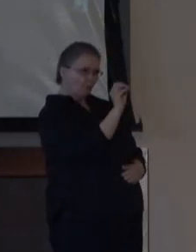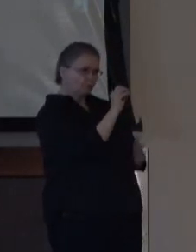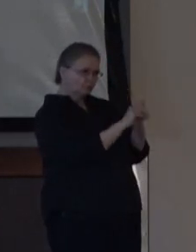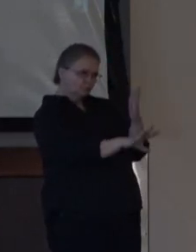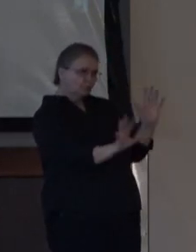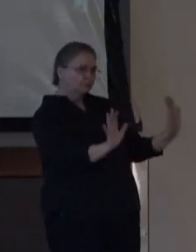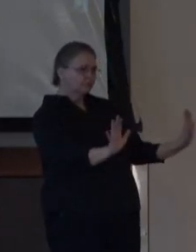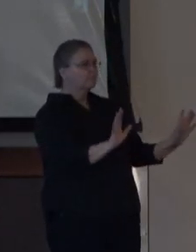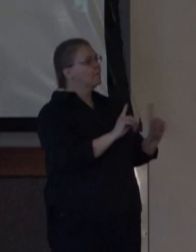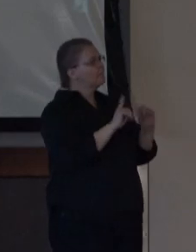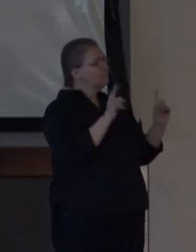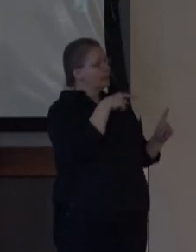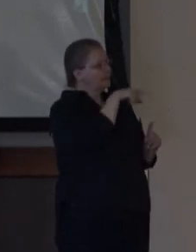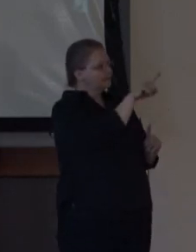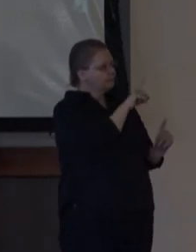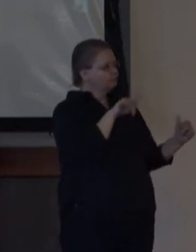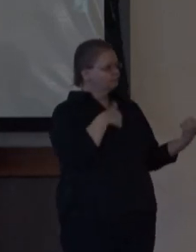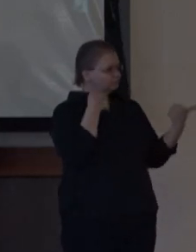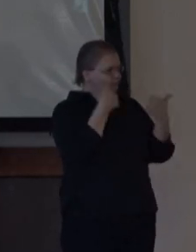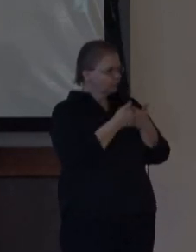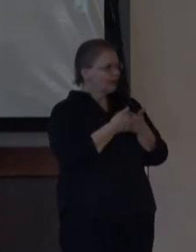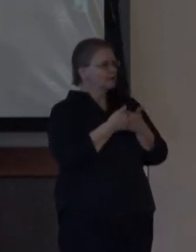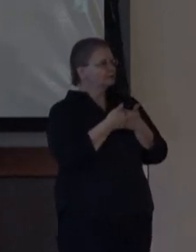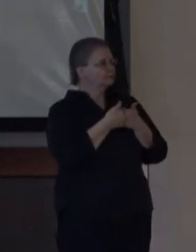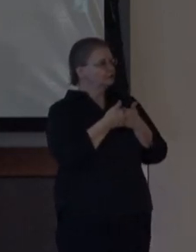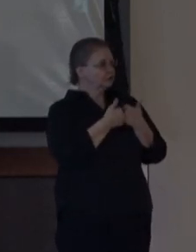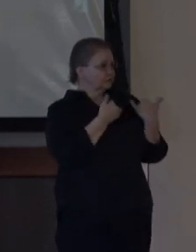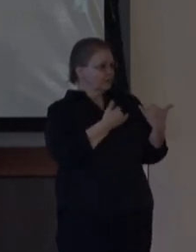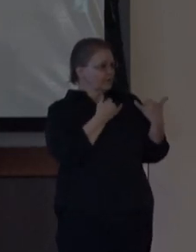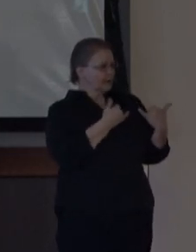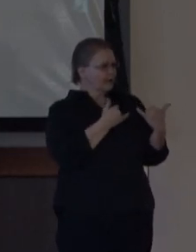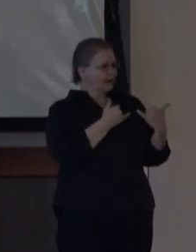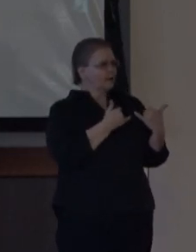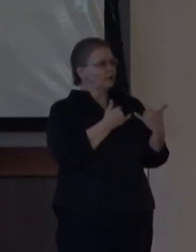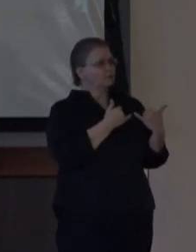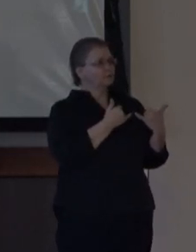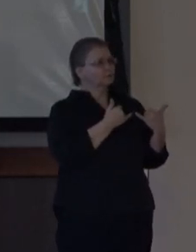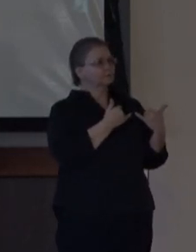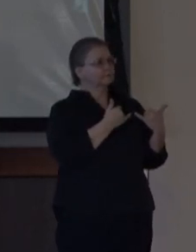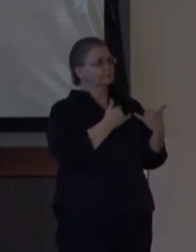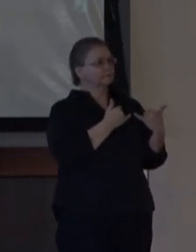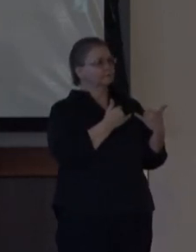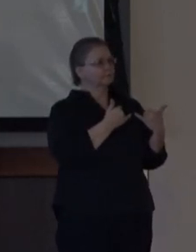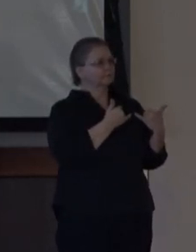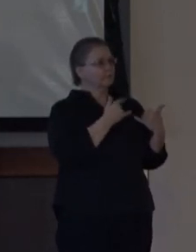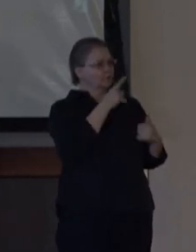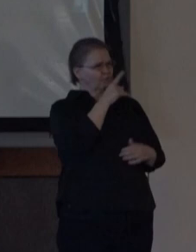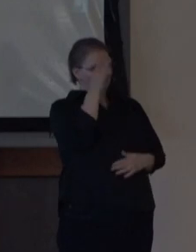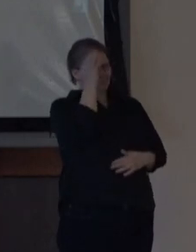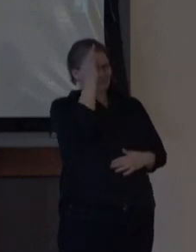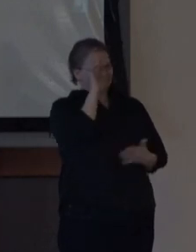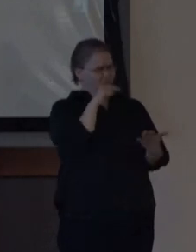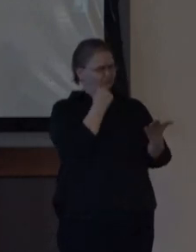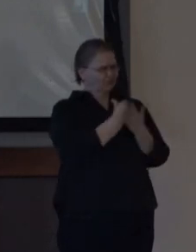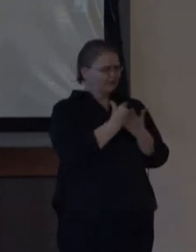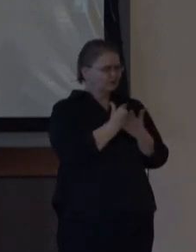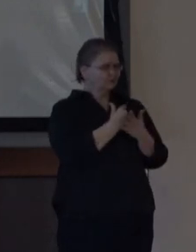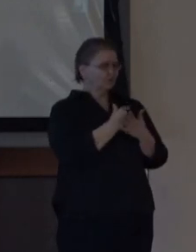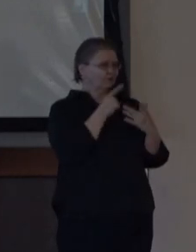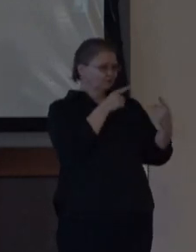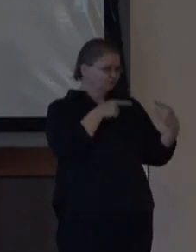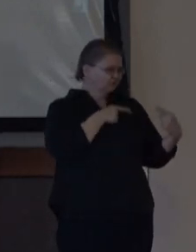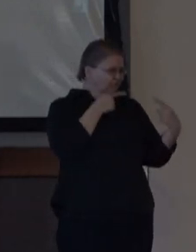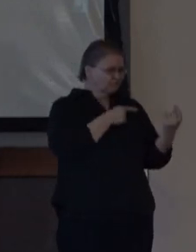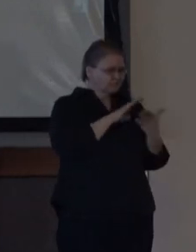know is if you are having challenges right now, and if you just barely graduate, or you're having trouble